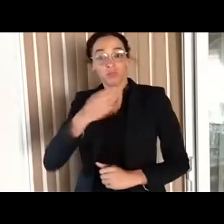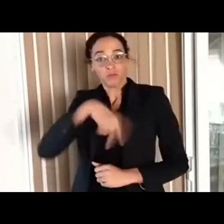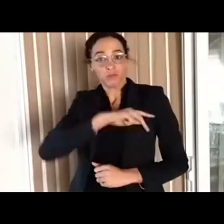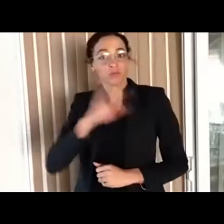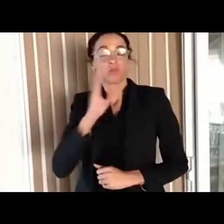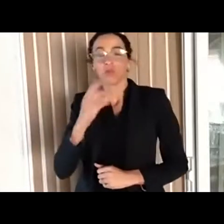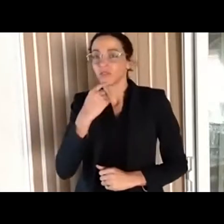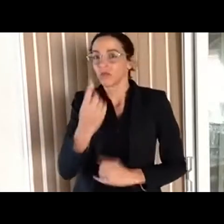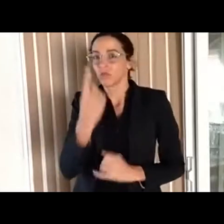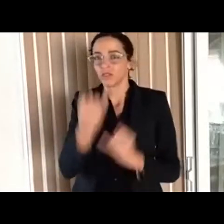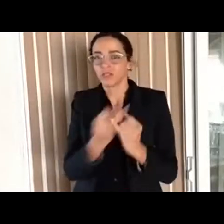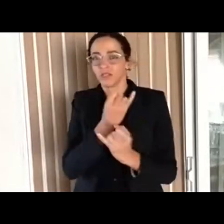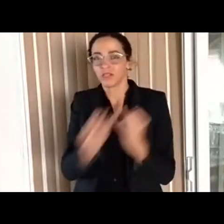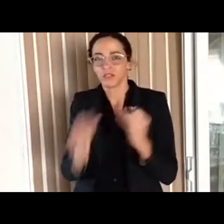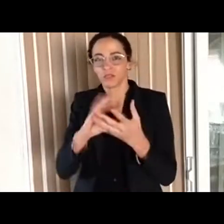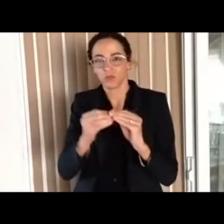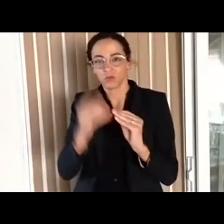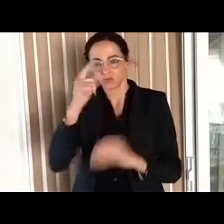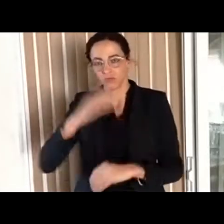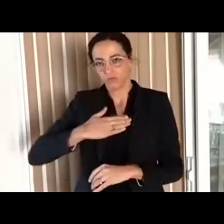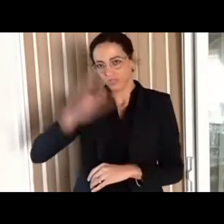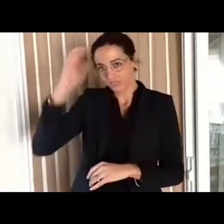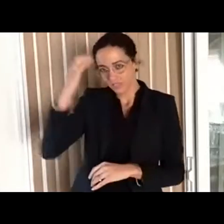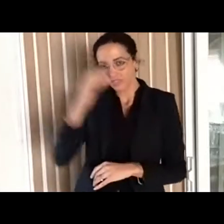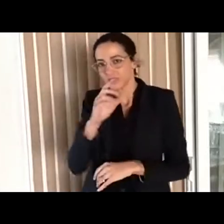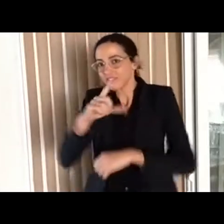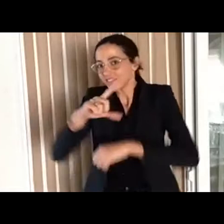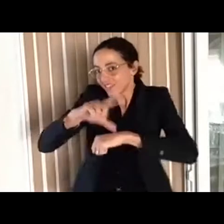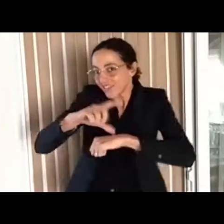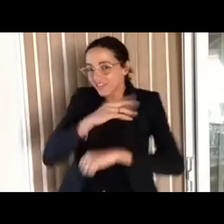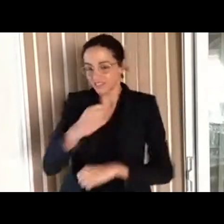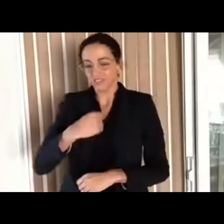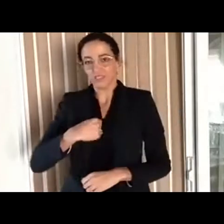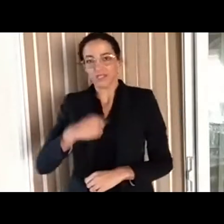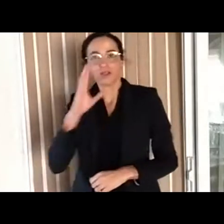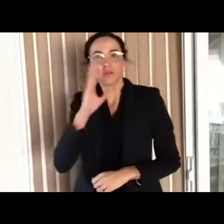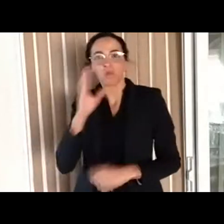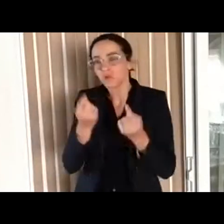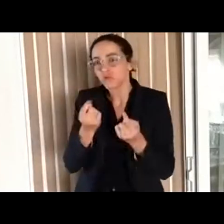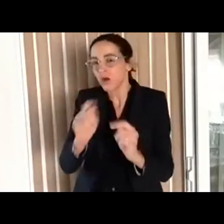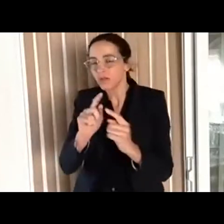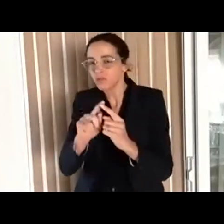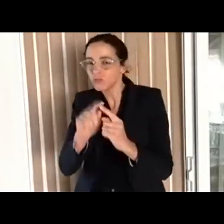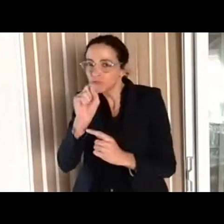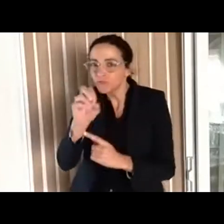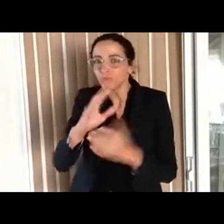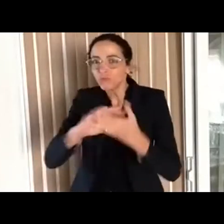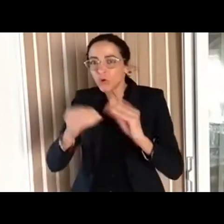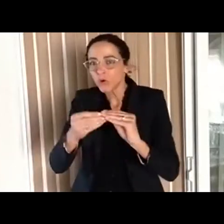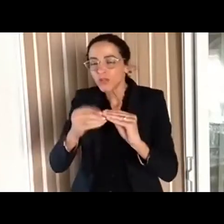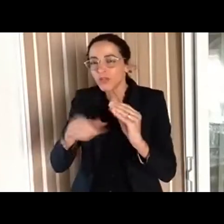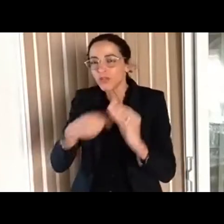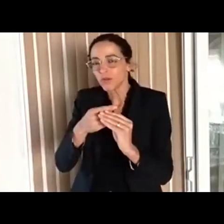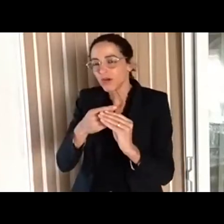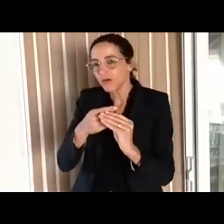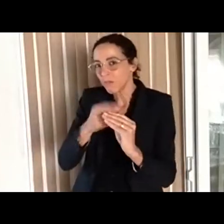is kind of for my cousin Dan and I. And I'm going to try and get one on your dad and see if I can get a laugh out of